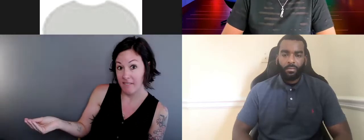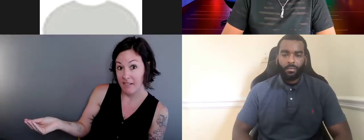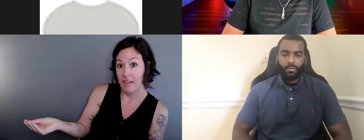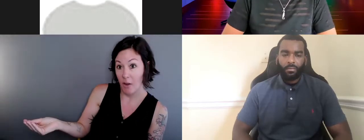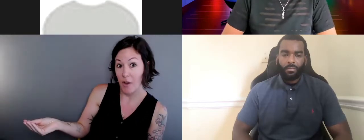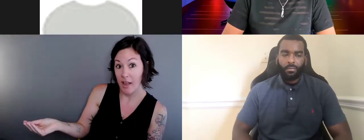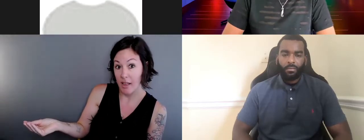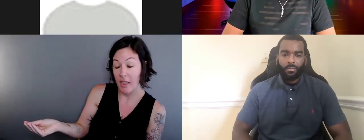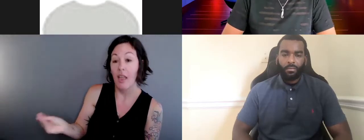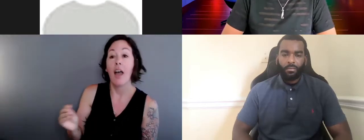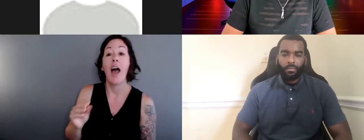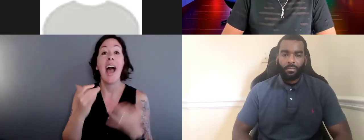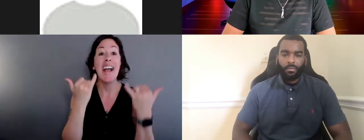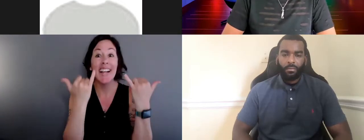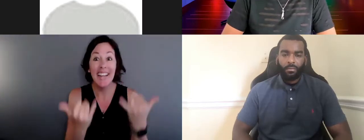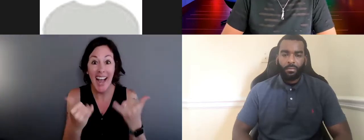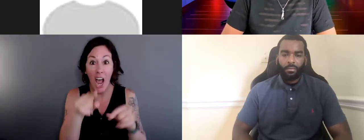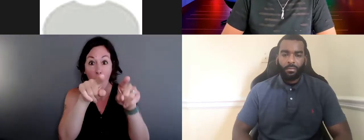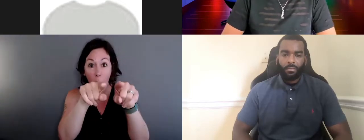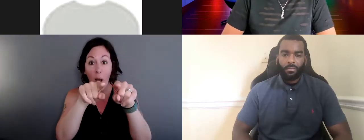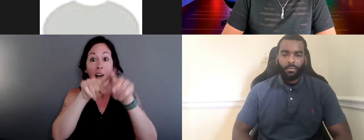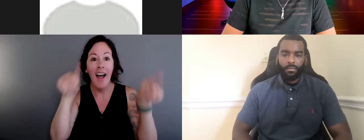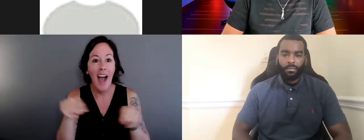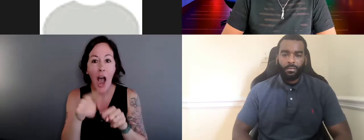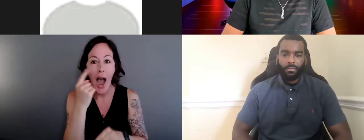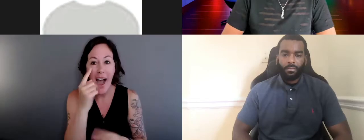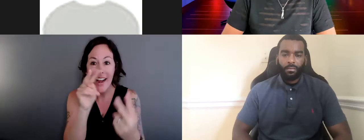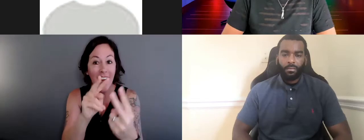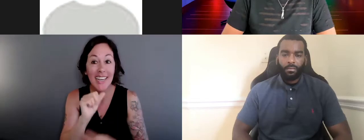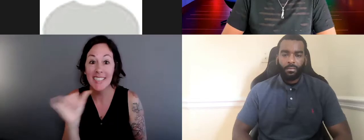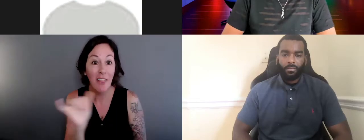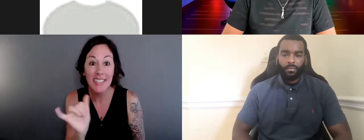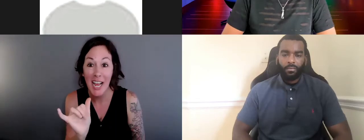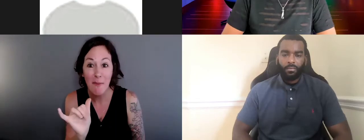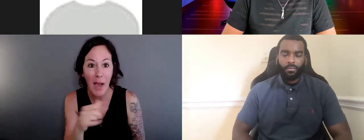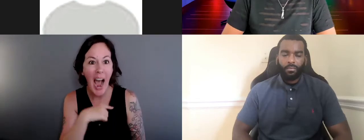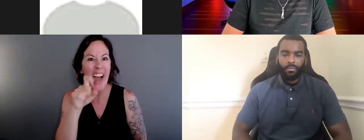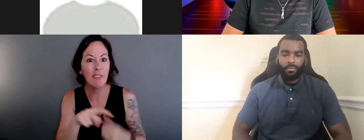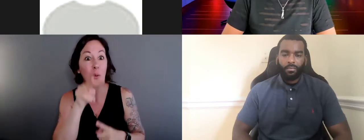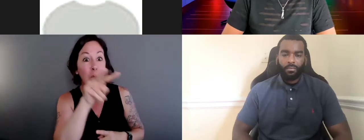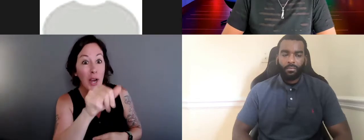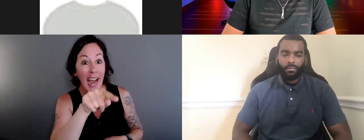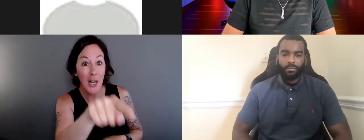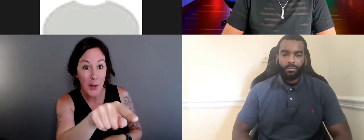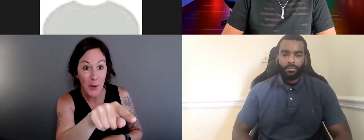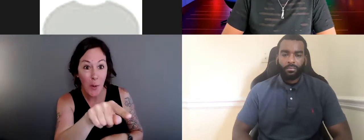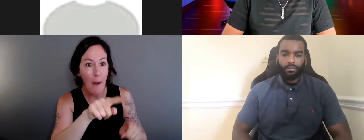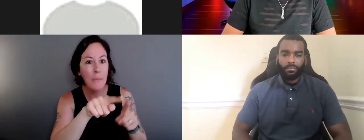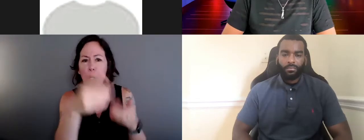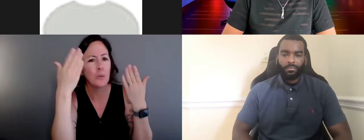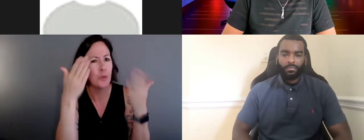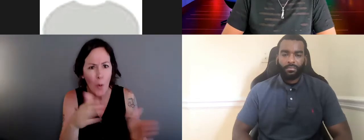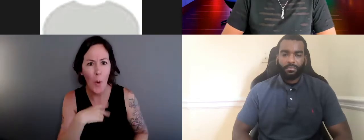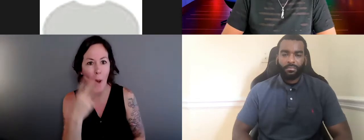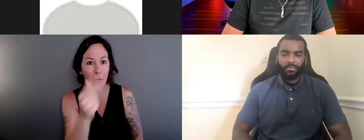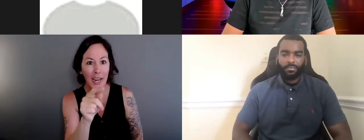giving it to the person beside me to my right. And in Zoom, eye contact's not the same.